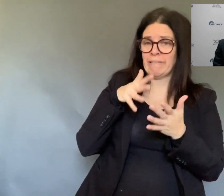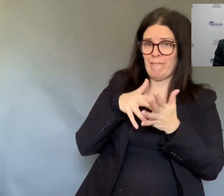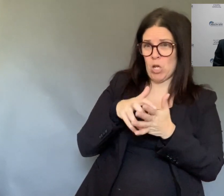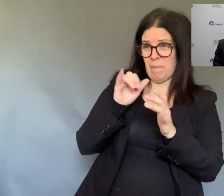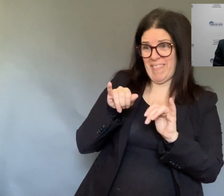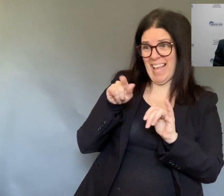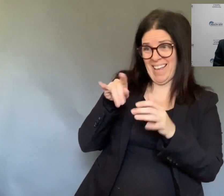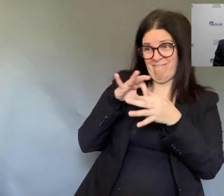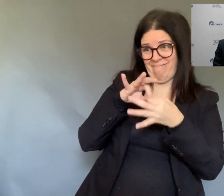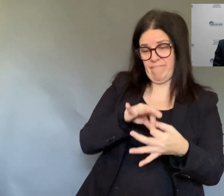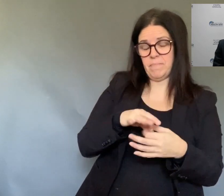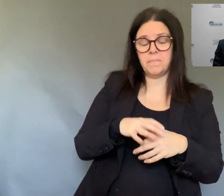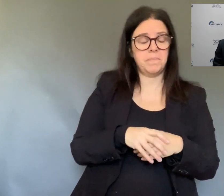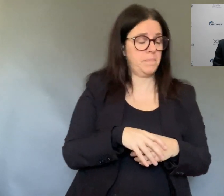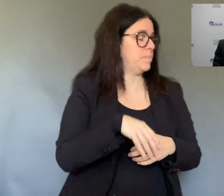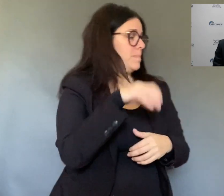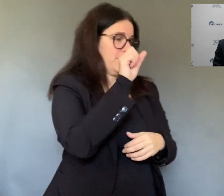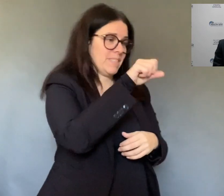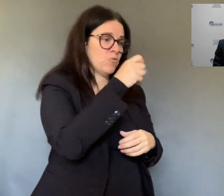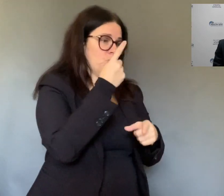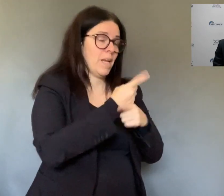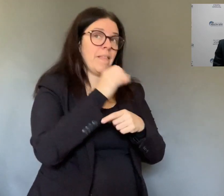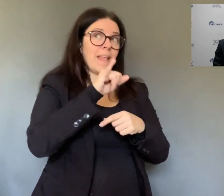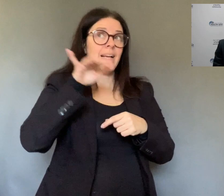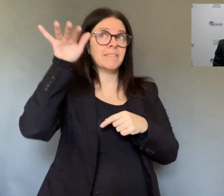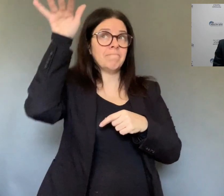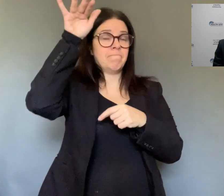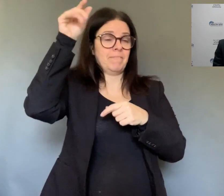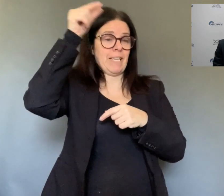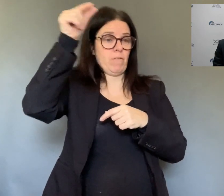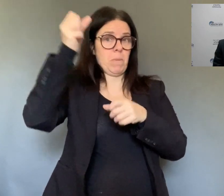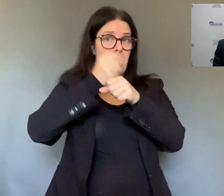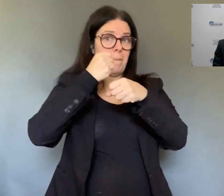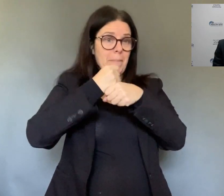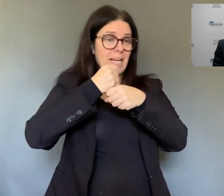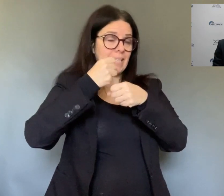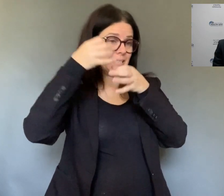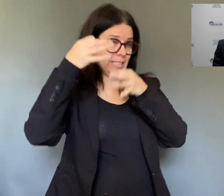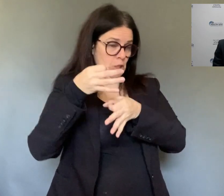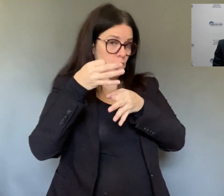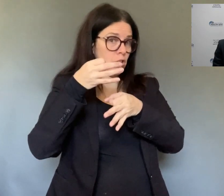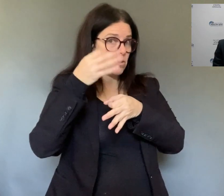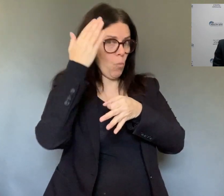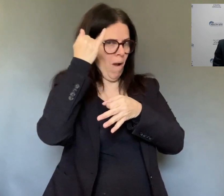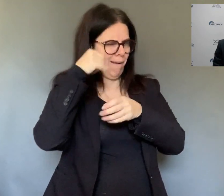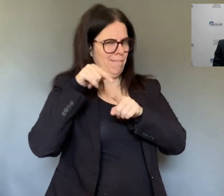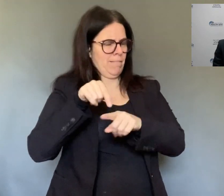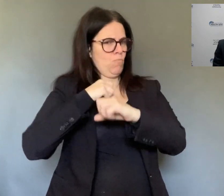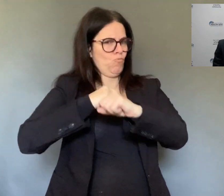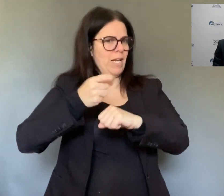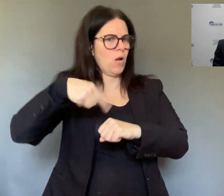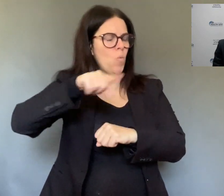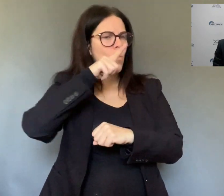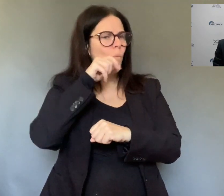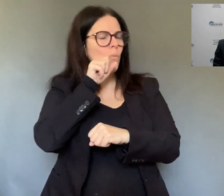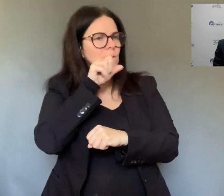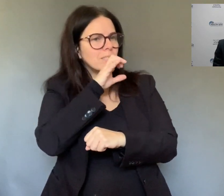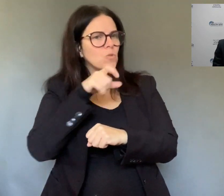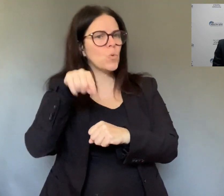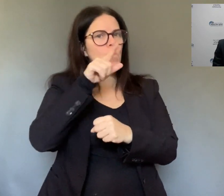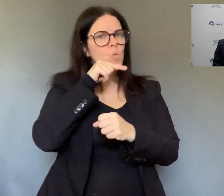is why I'm saying that right now it is in place, and we will still make that recommendation, but recognizing that